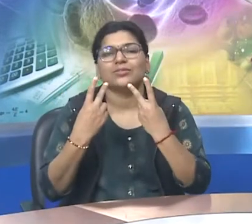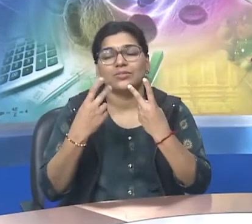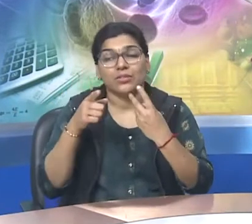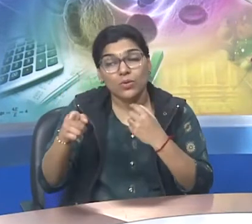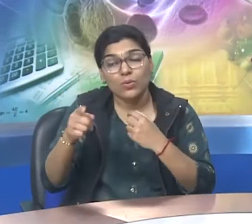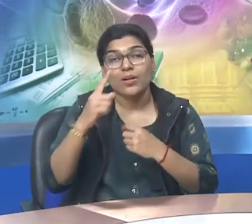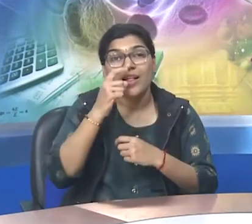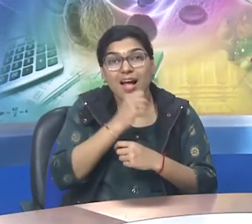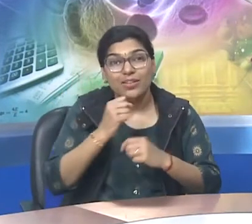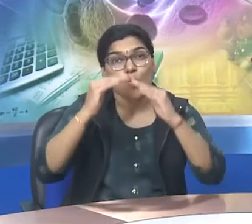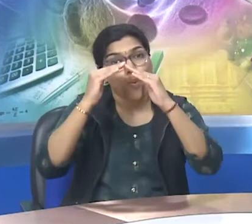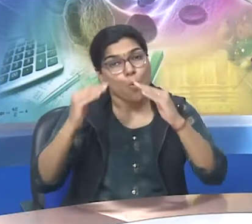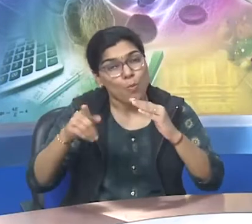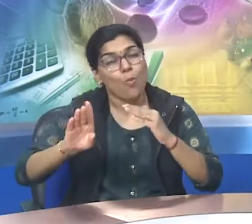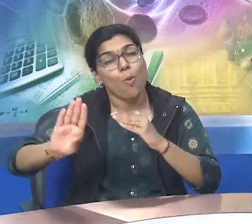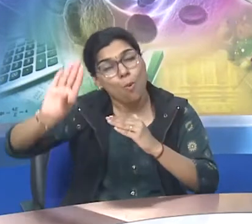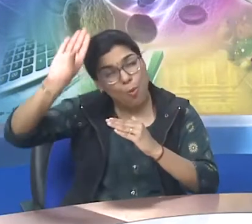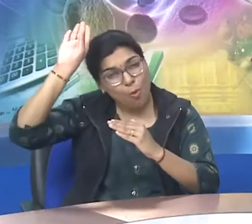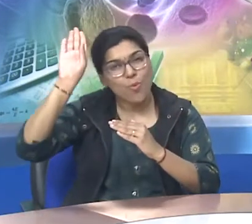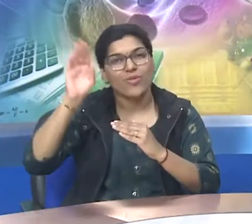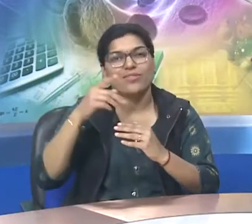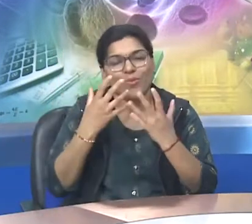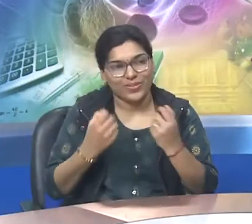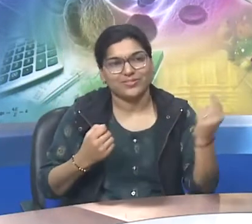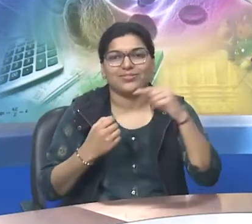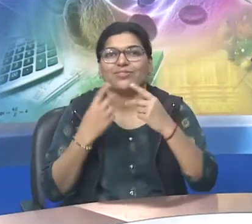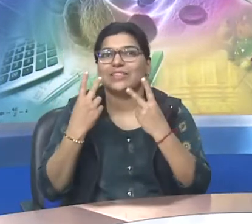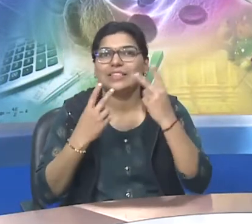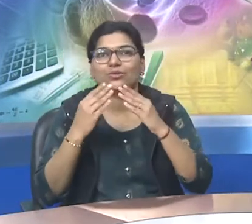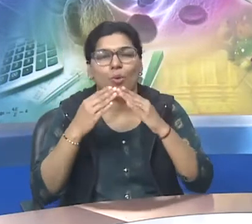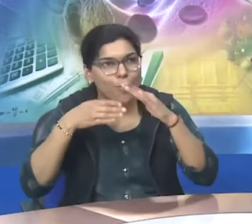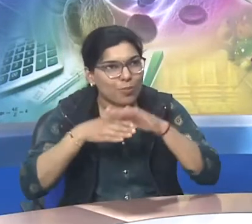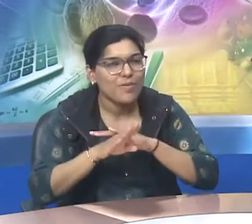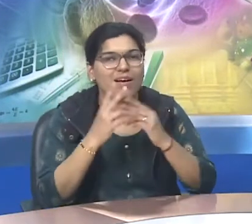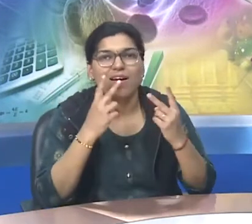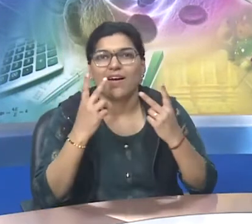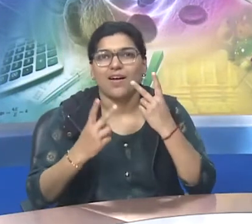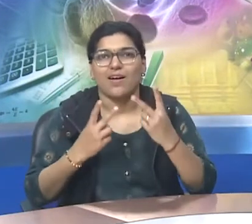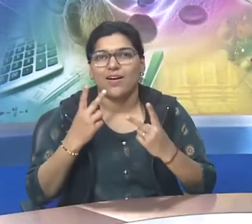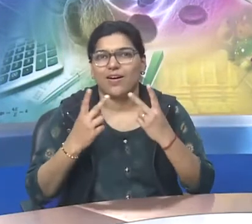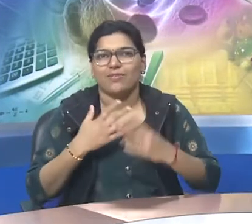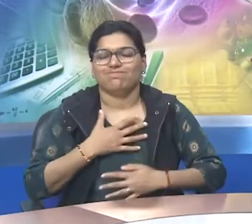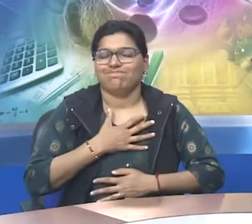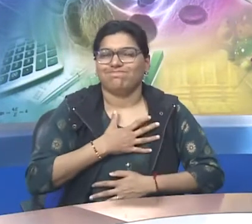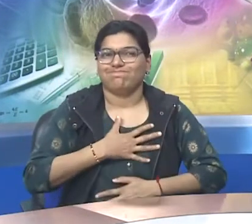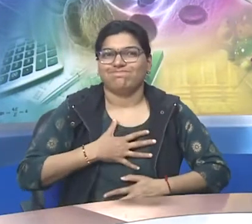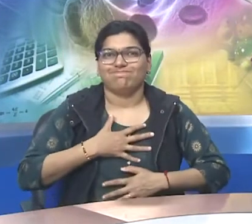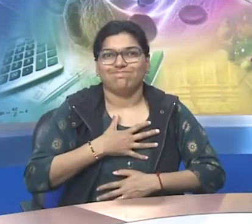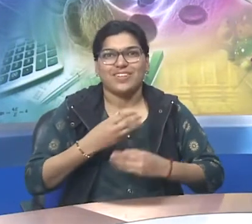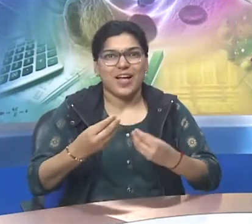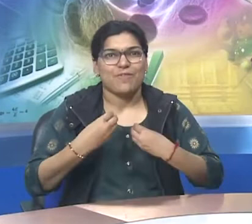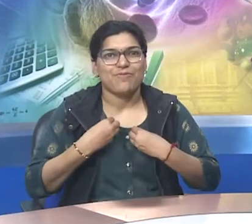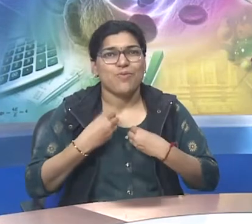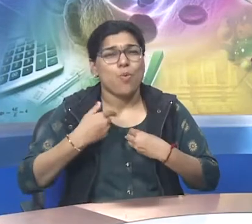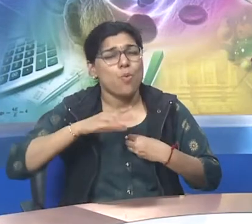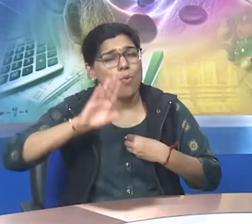house, where she enjoyed much freedom and unlimited love.